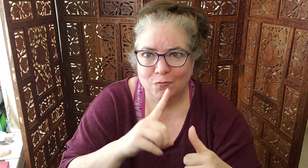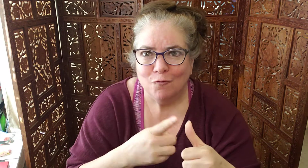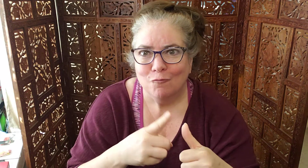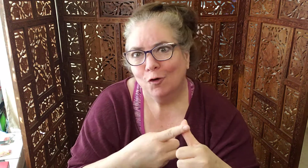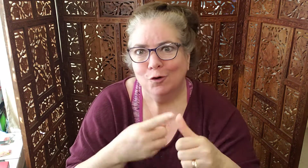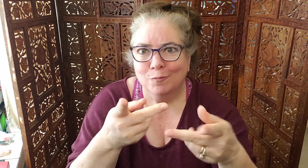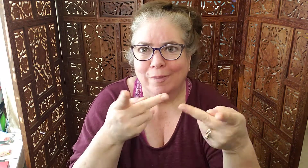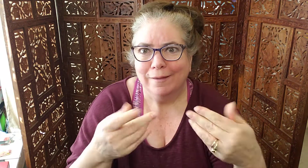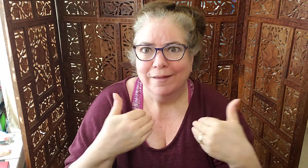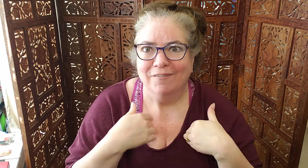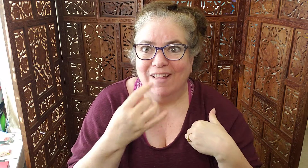Was it,